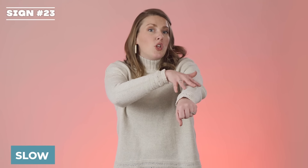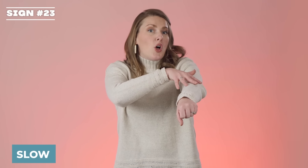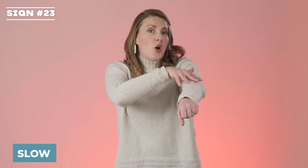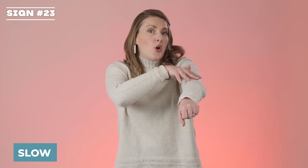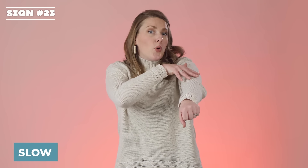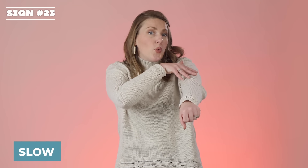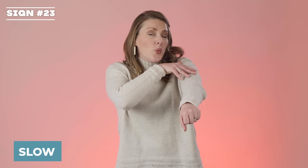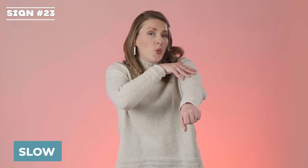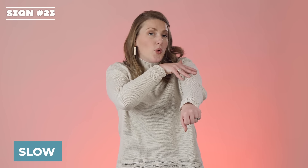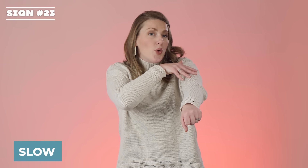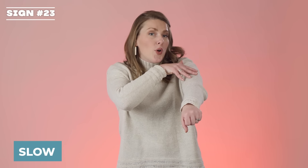Slow.